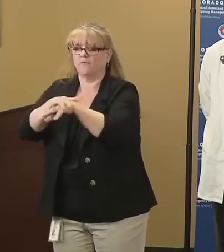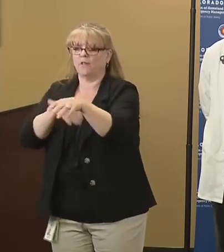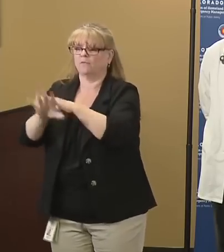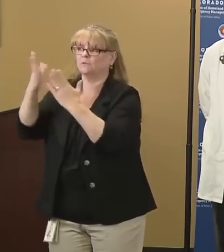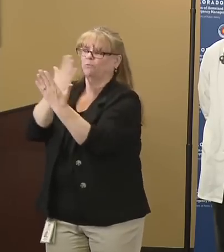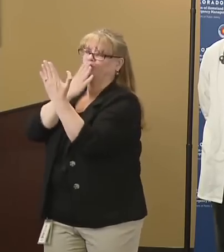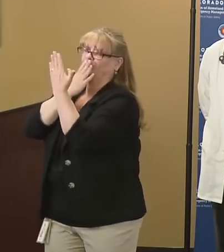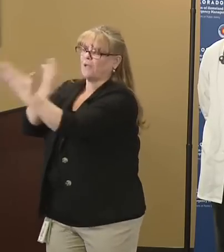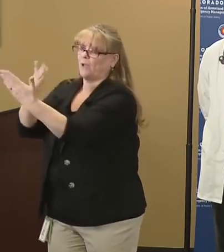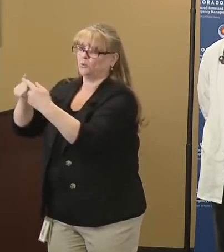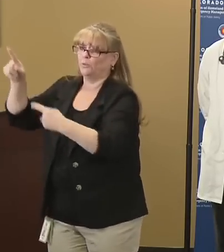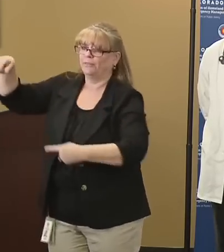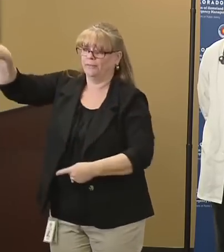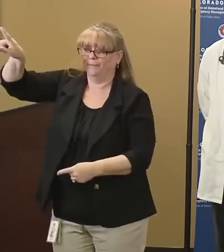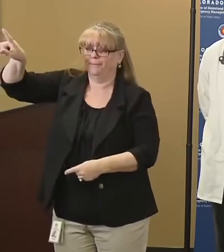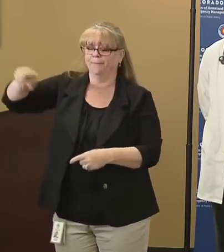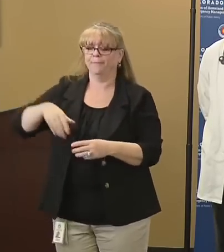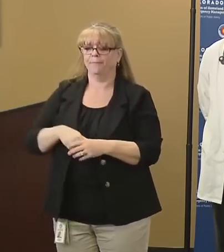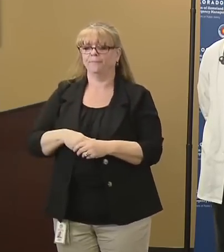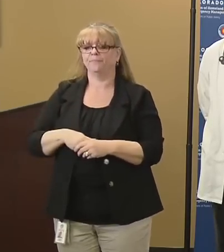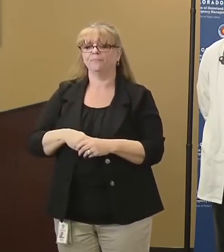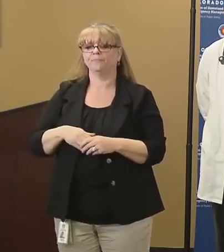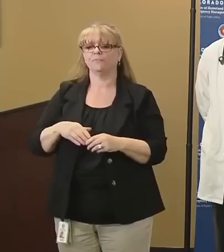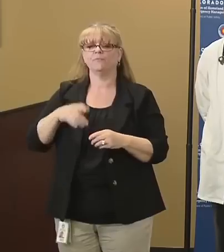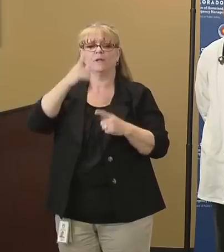this morning on the phone. Next slide.